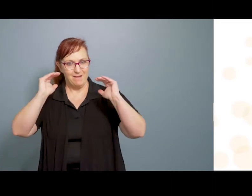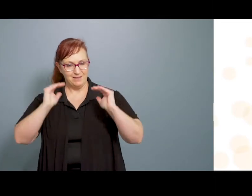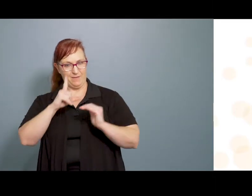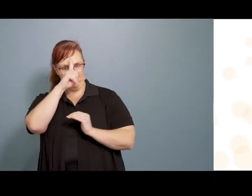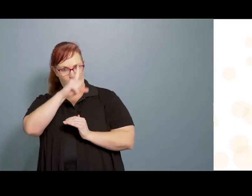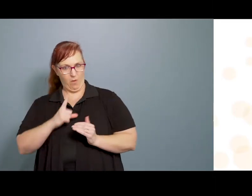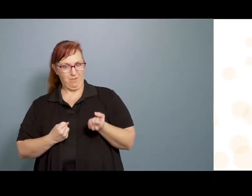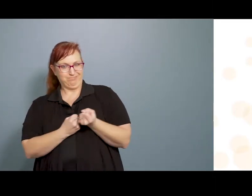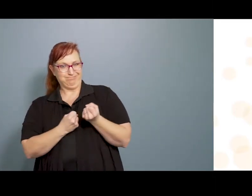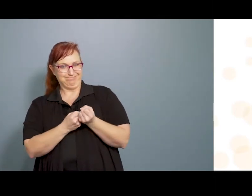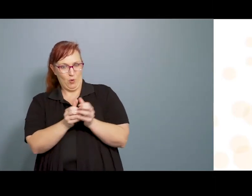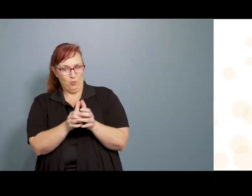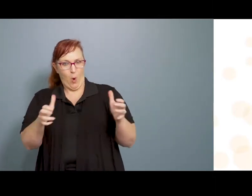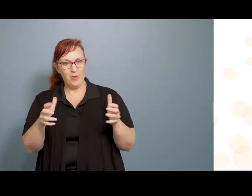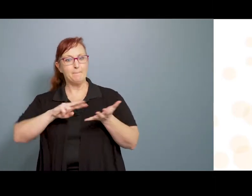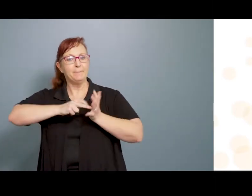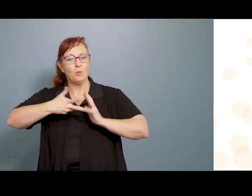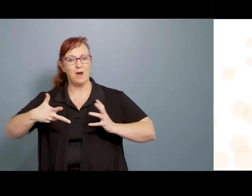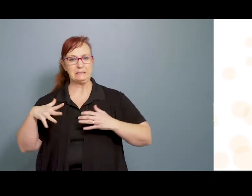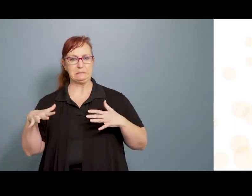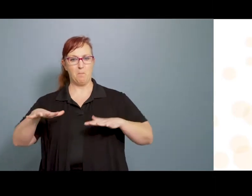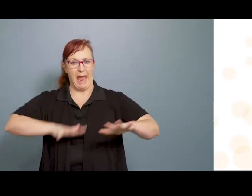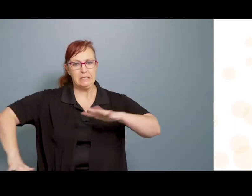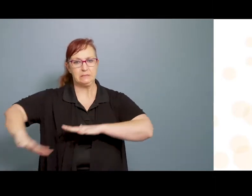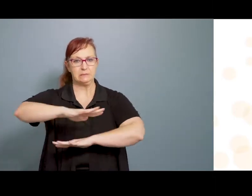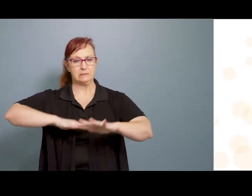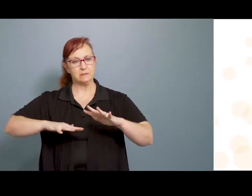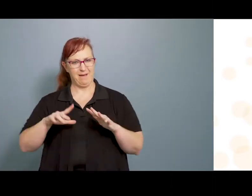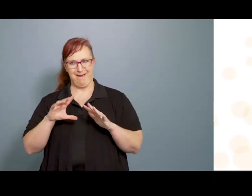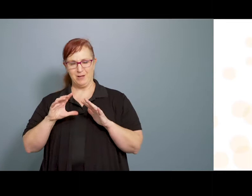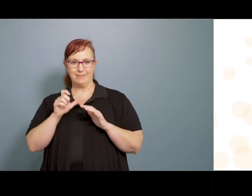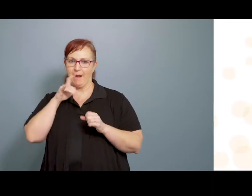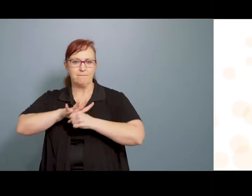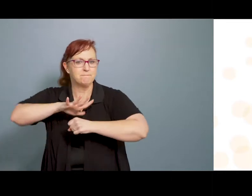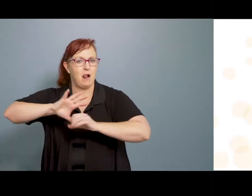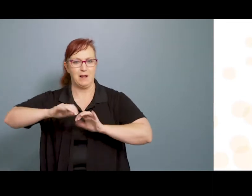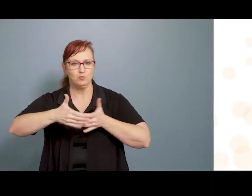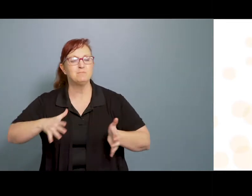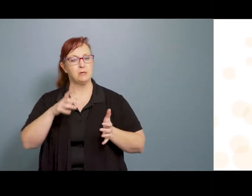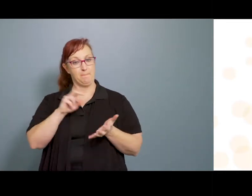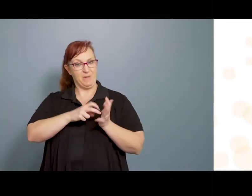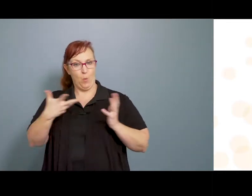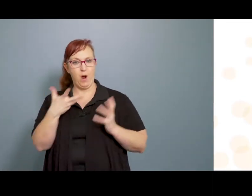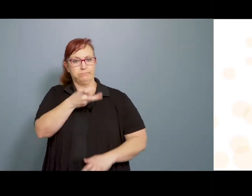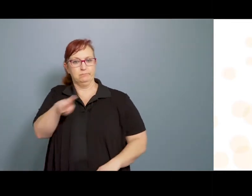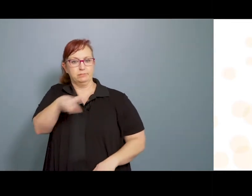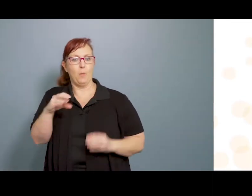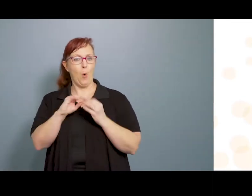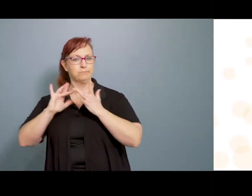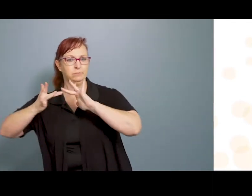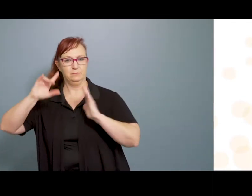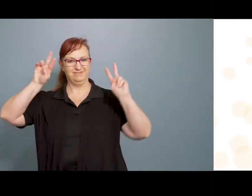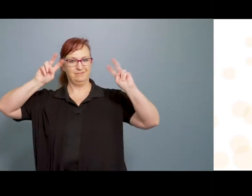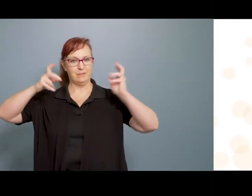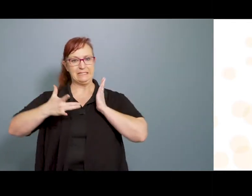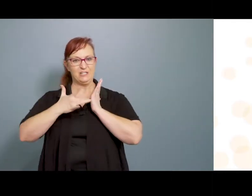we need dedicated space if we're truly going to advance digital learning and move into the new profession in the new world. The